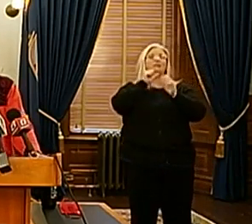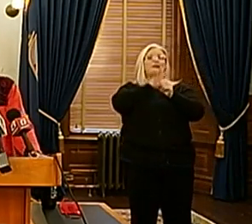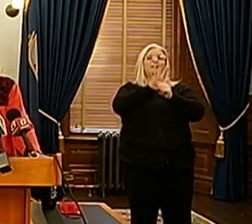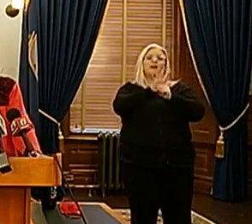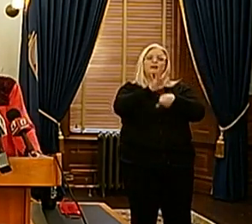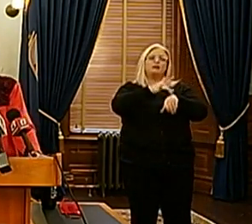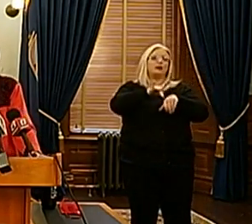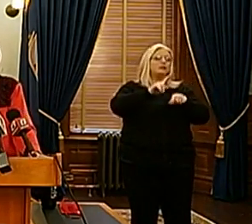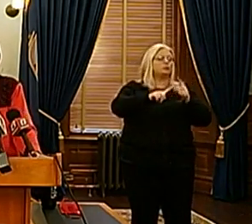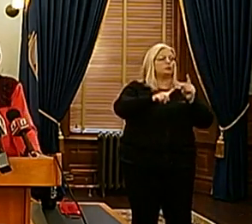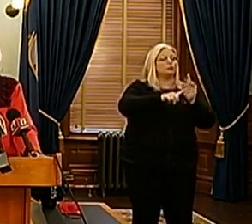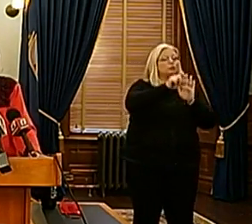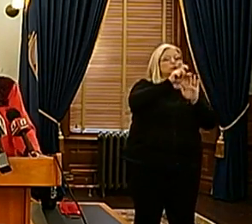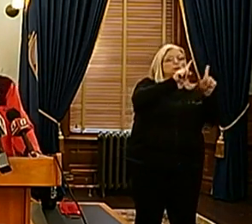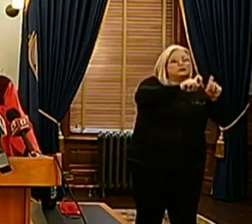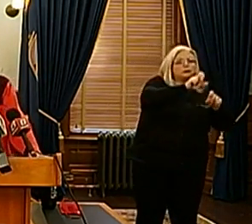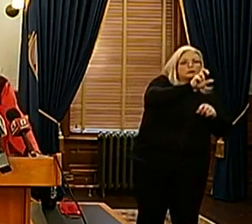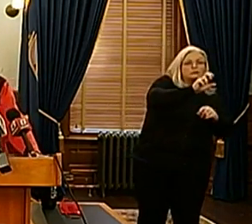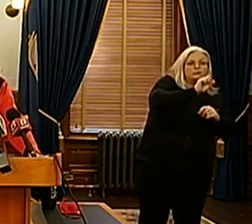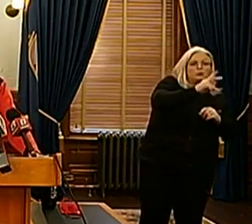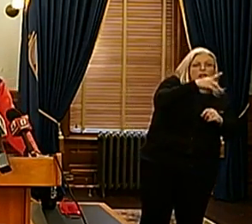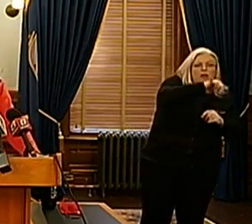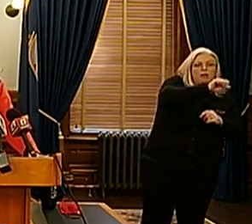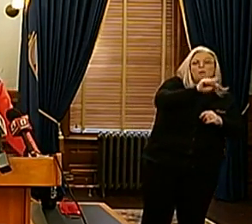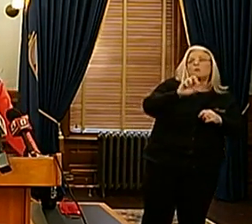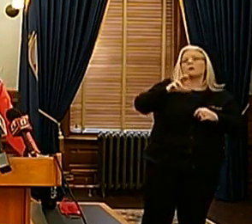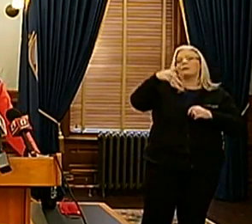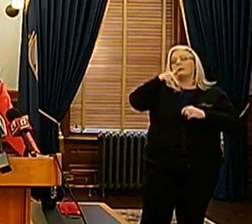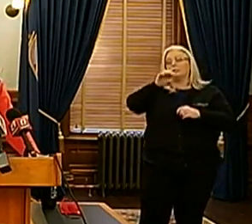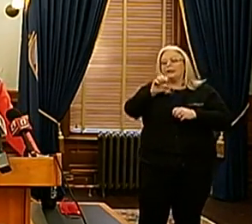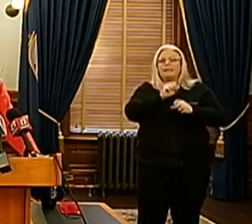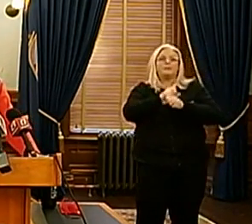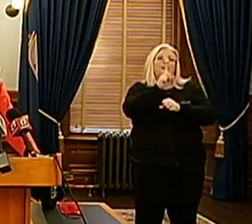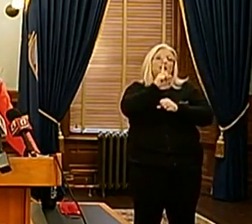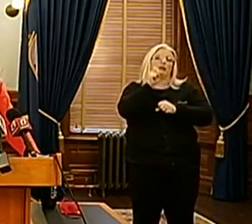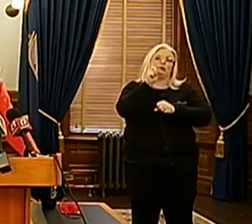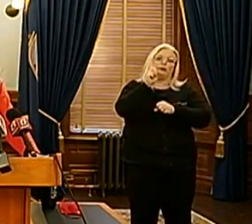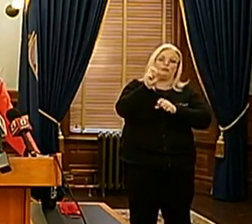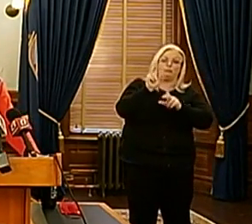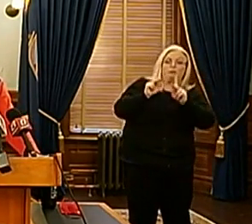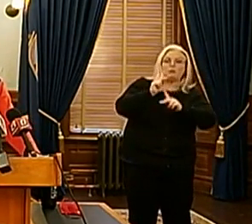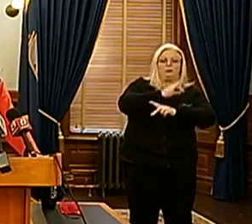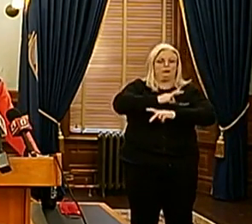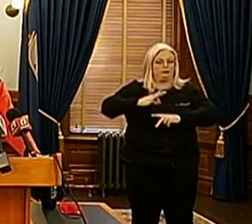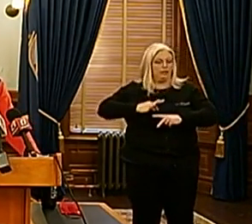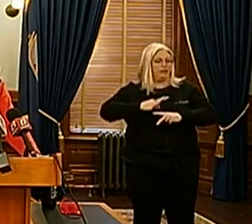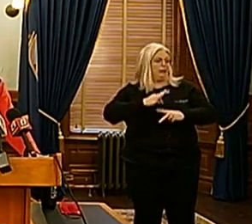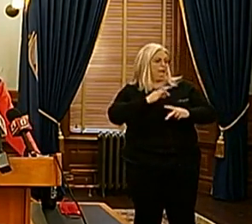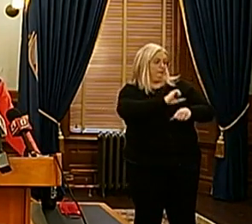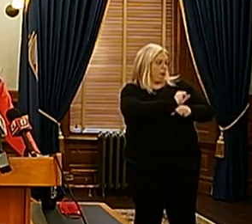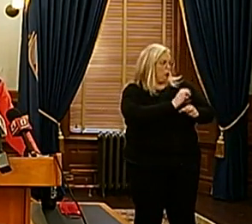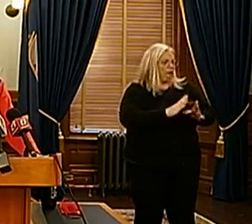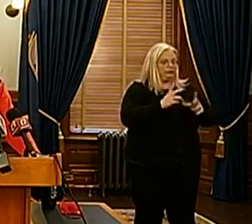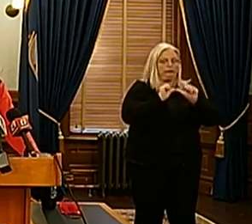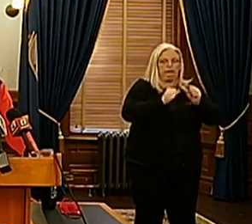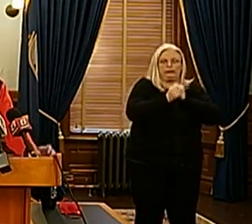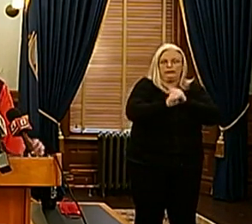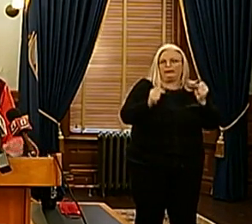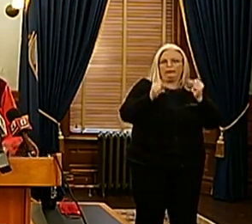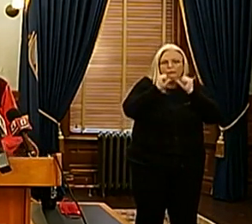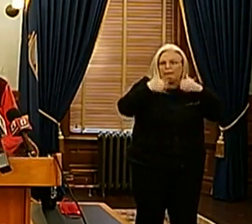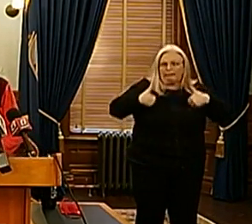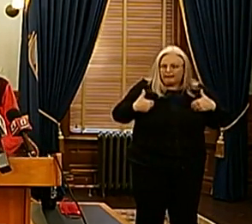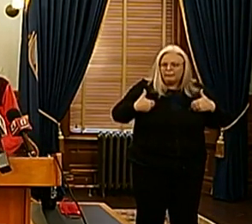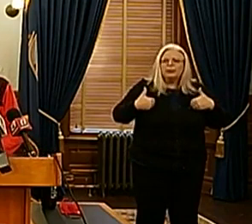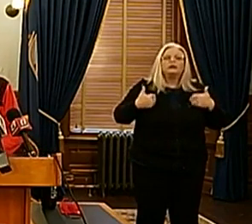testing supplies or PPE to ensure customers and employers could stay safe. We had little understanding of how the